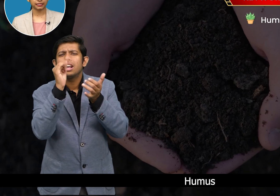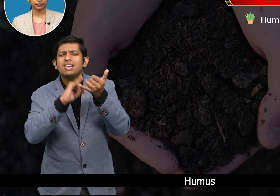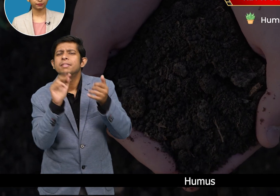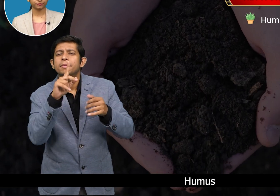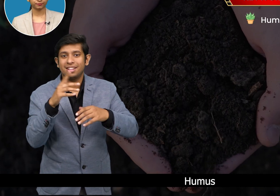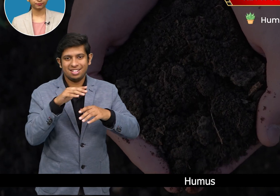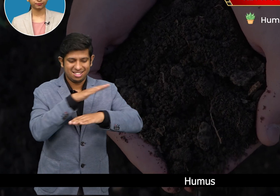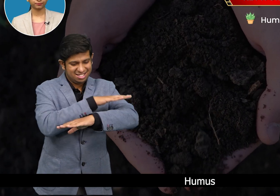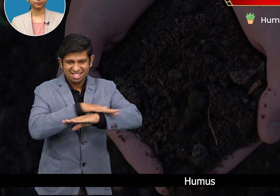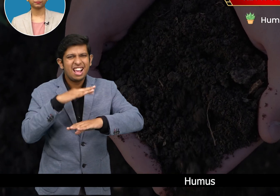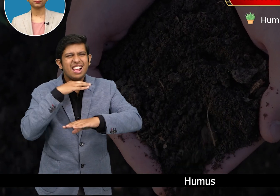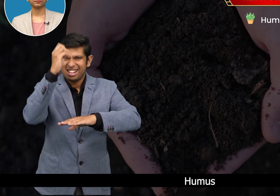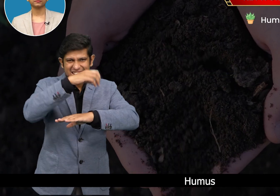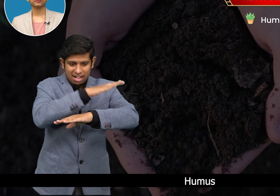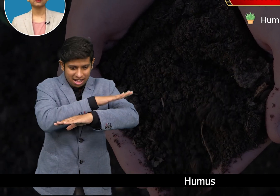humus,